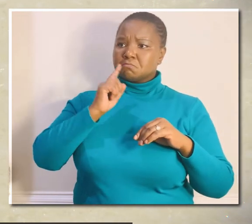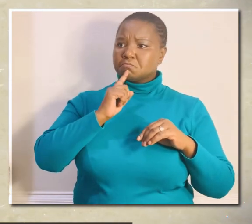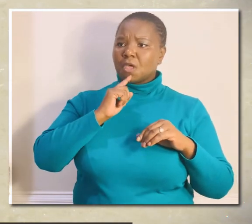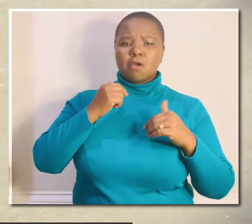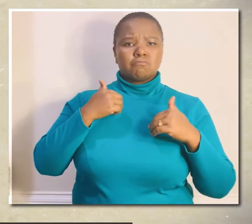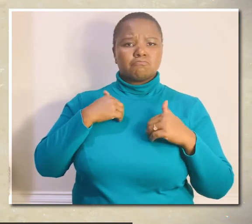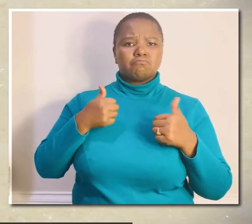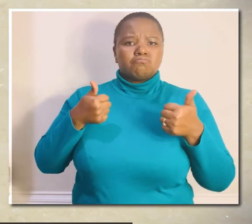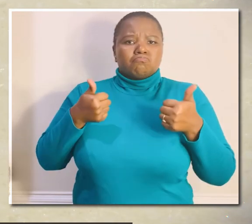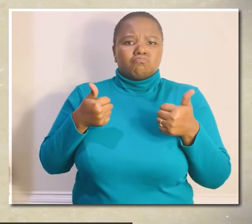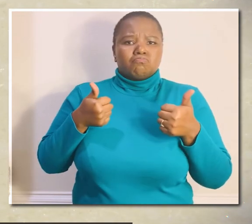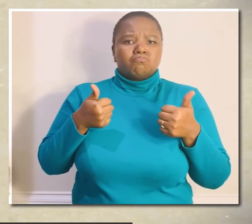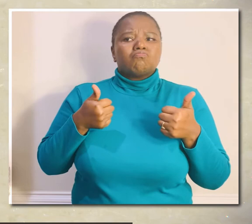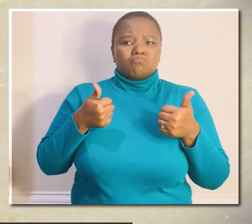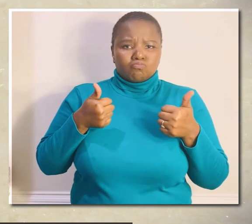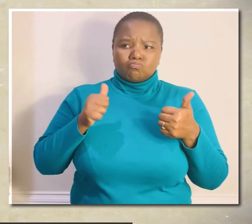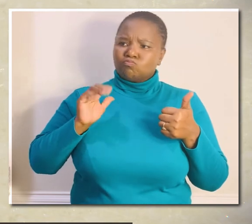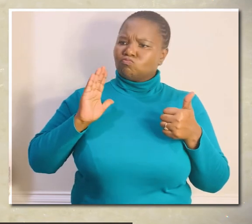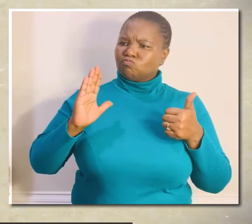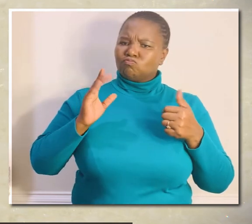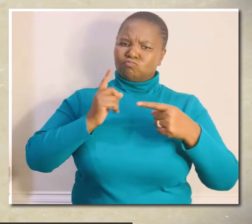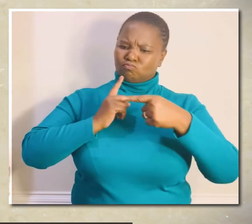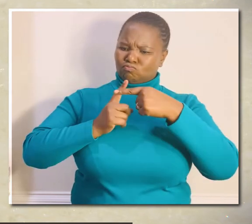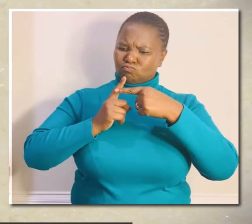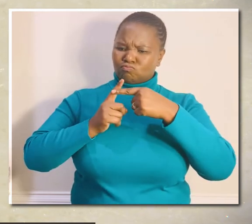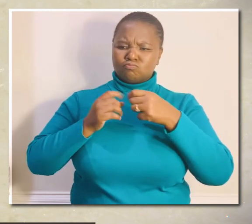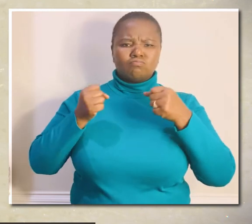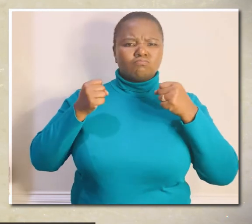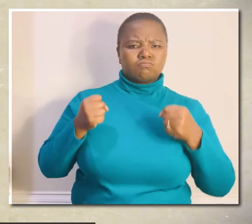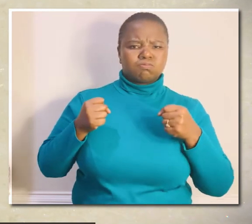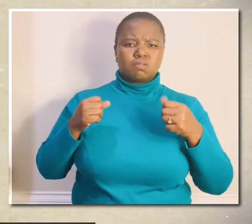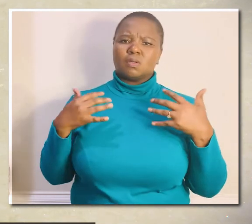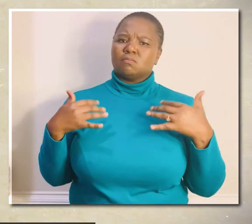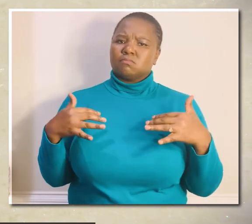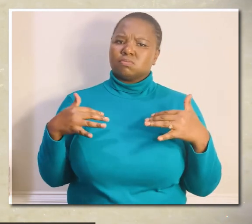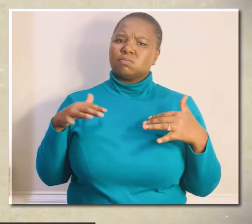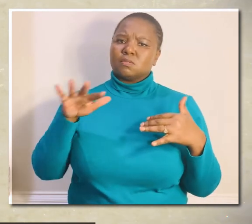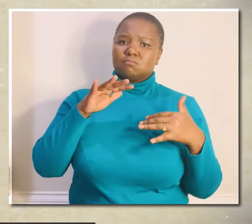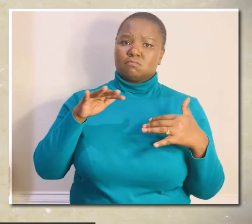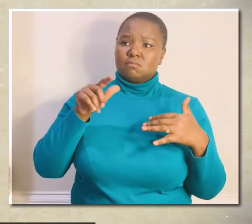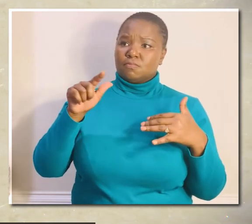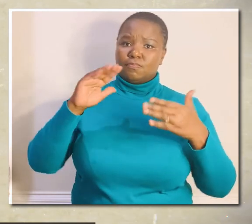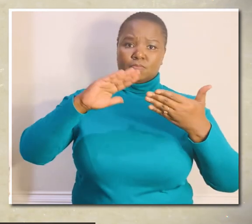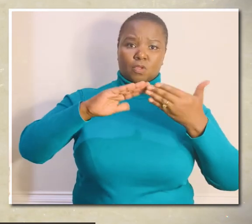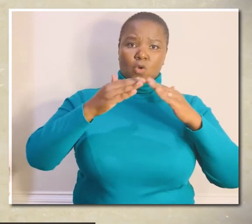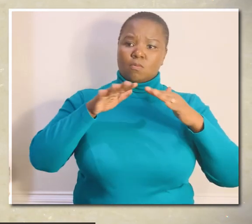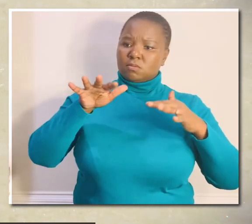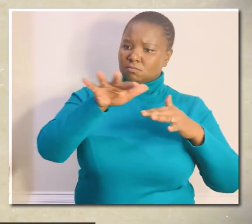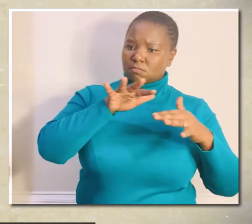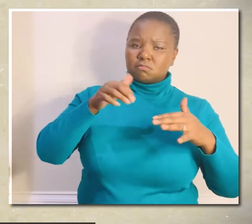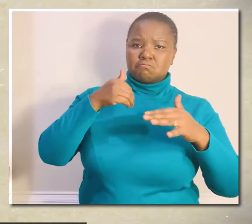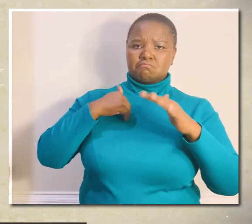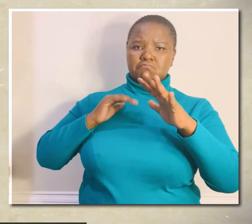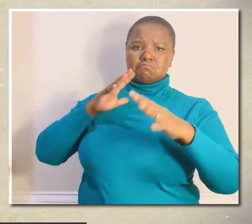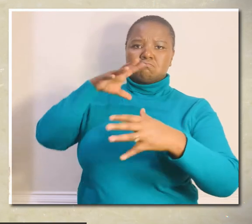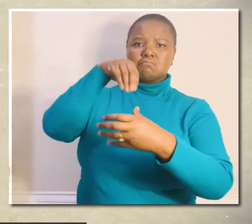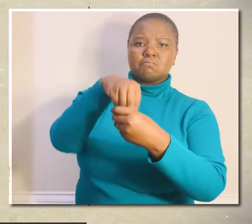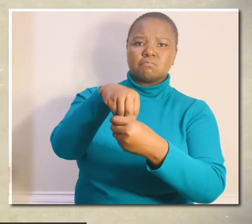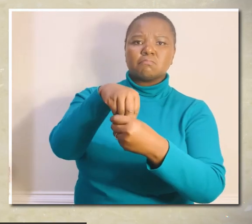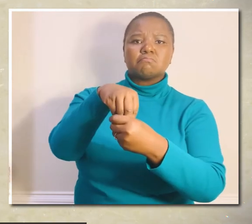was normal. We learned the strength and the vibrancy. We were part of that community.